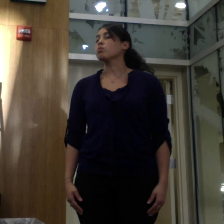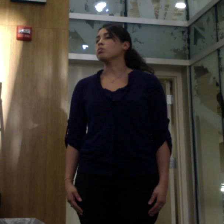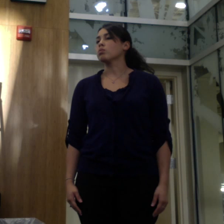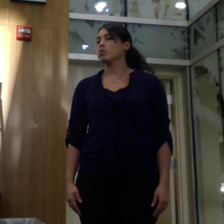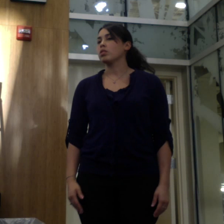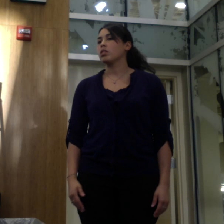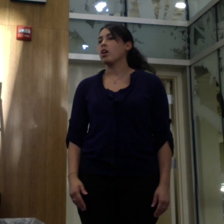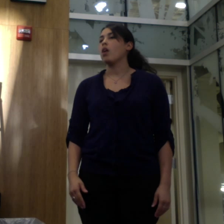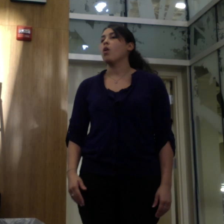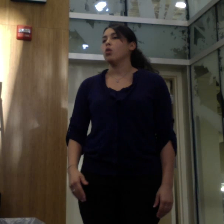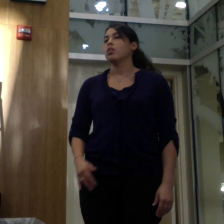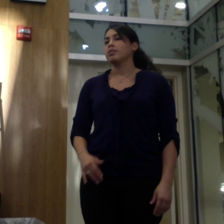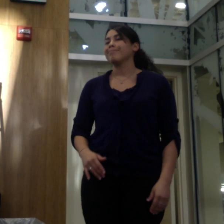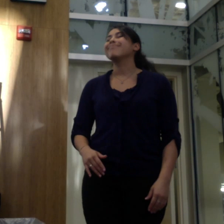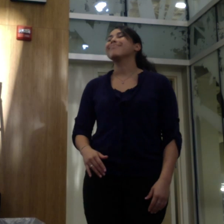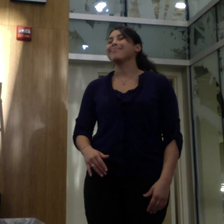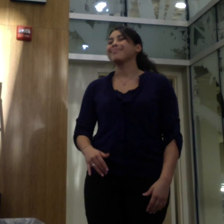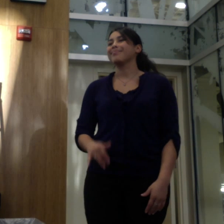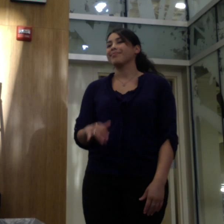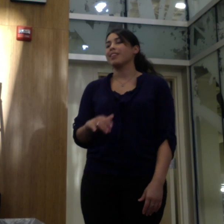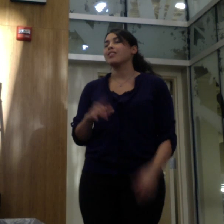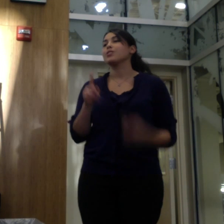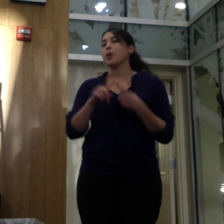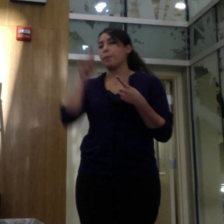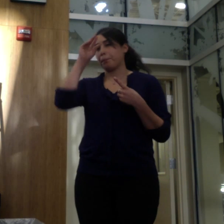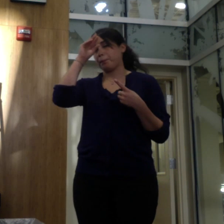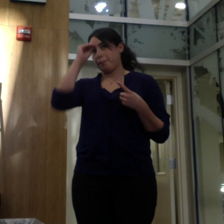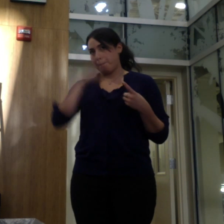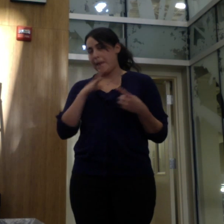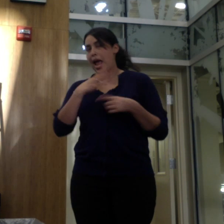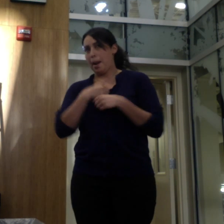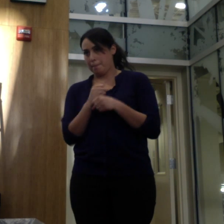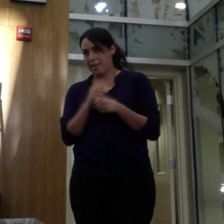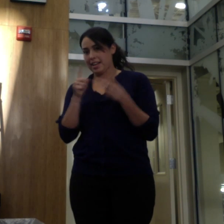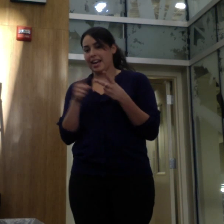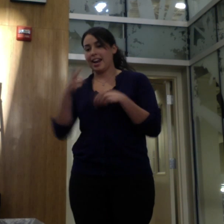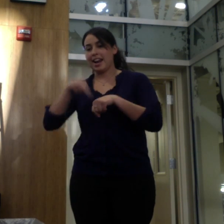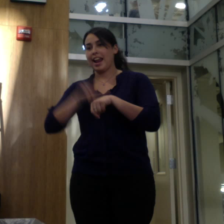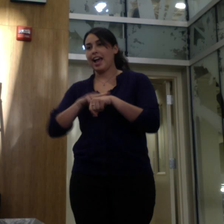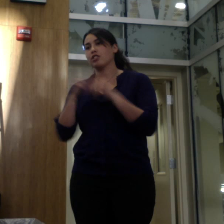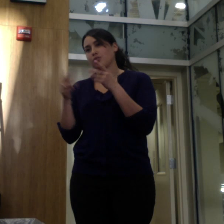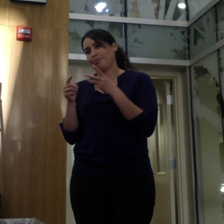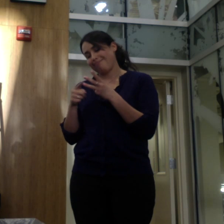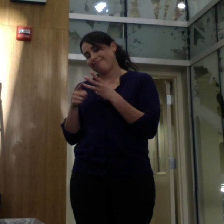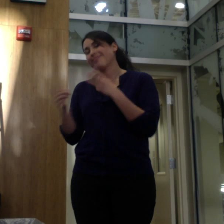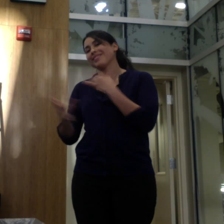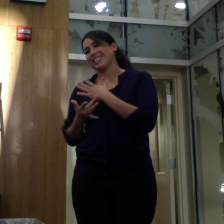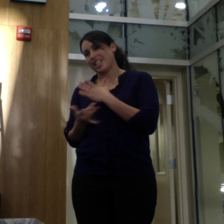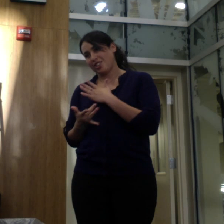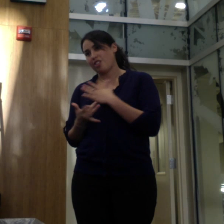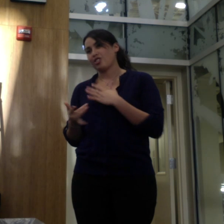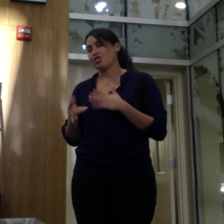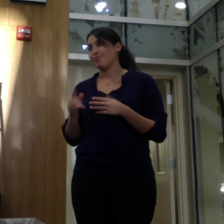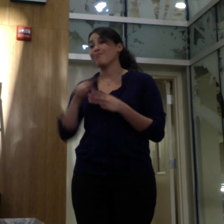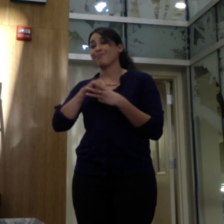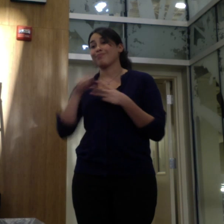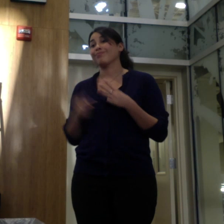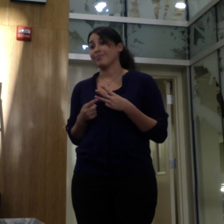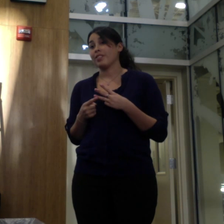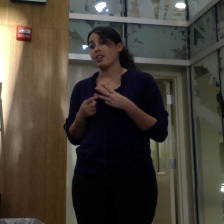Man-made, natural, and technology are three very common types of things that is a reality that we may